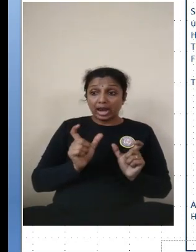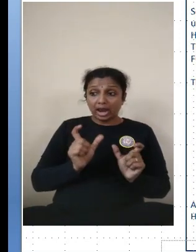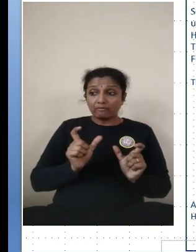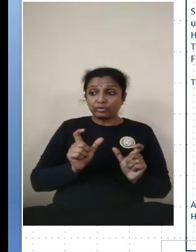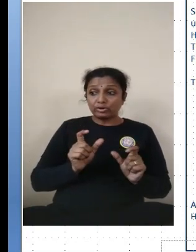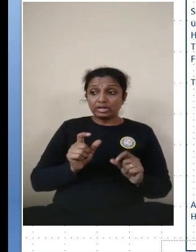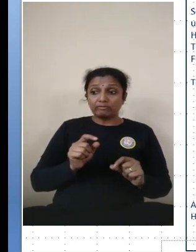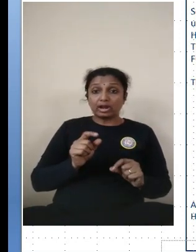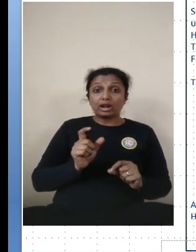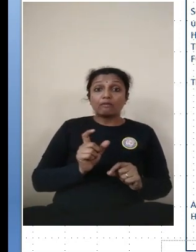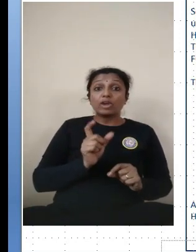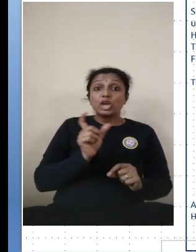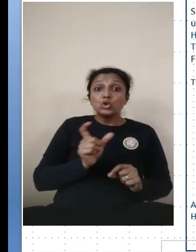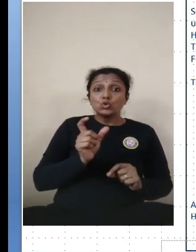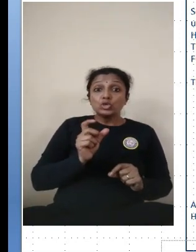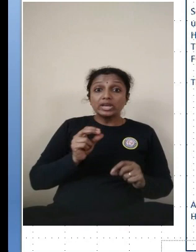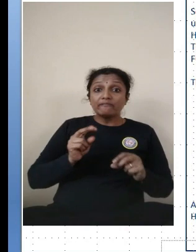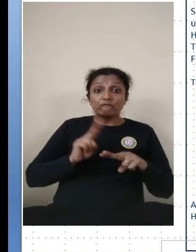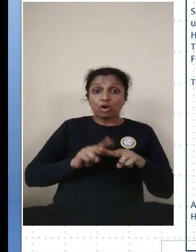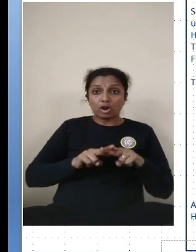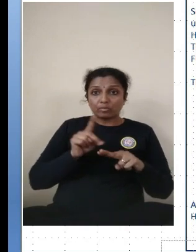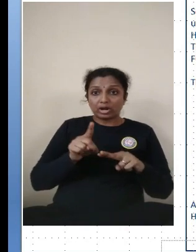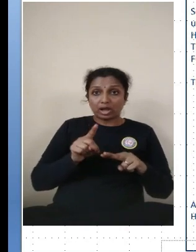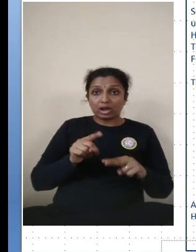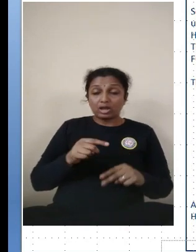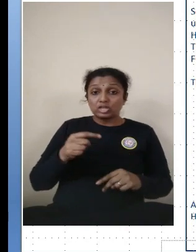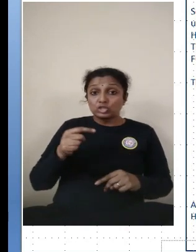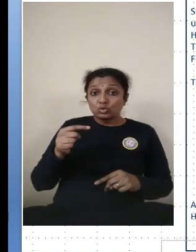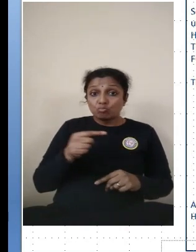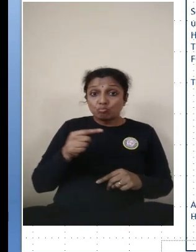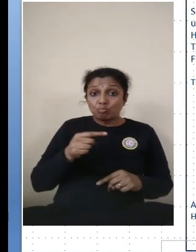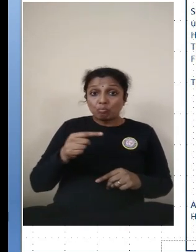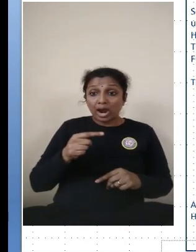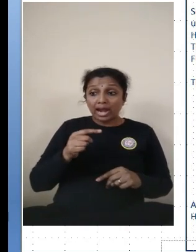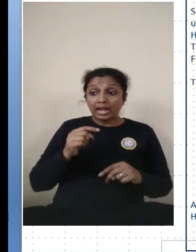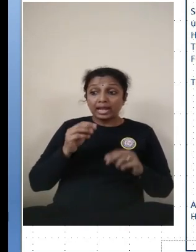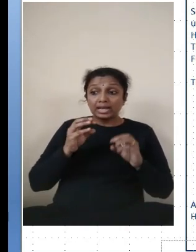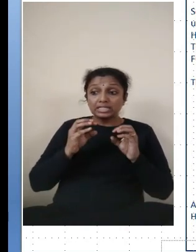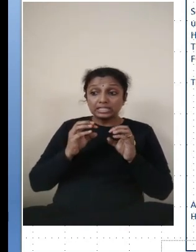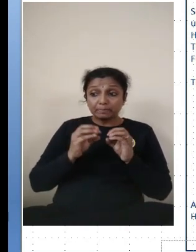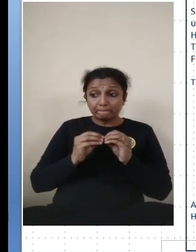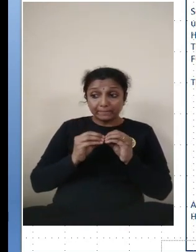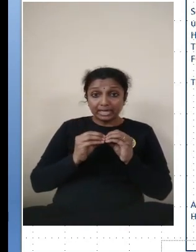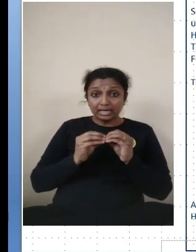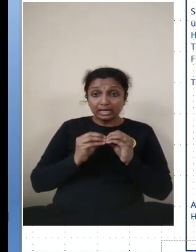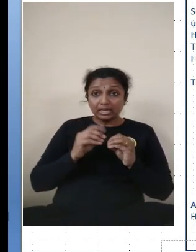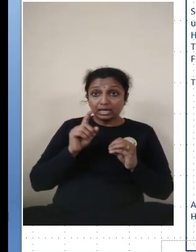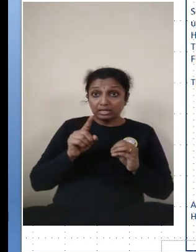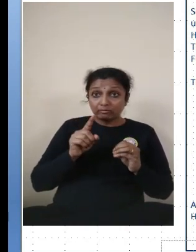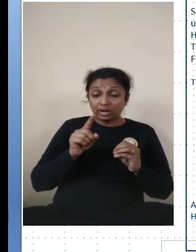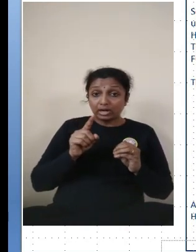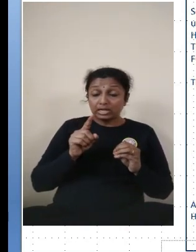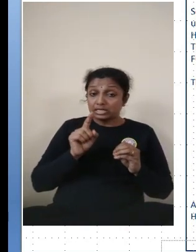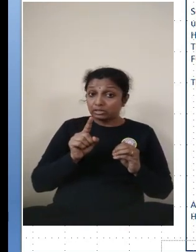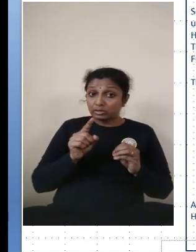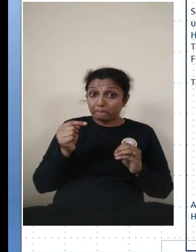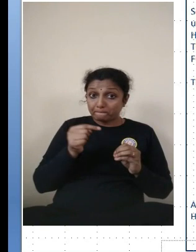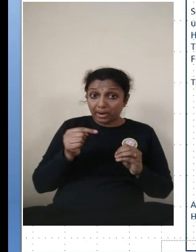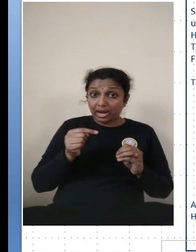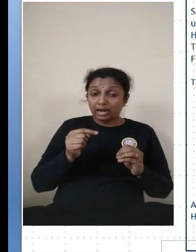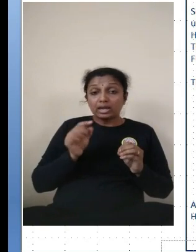Second thing is, the whole thing divided by 2a. You must put it that way, otherwise the